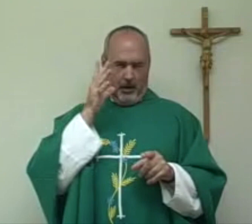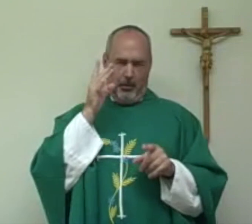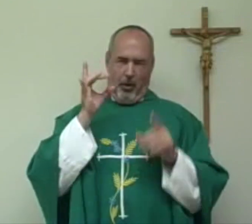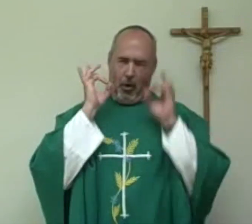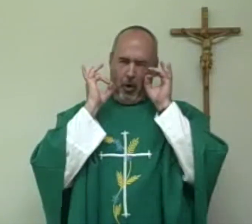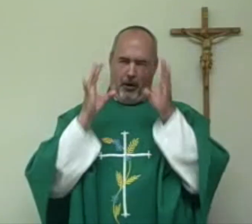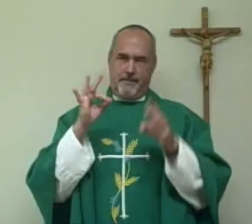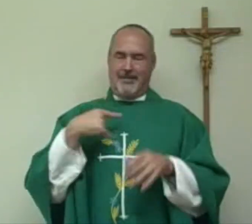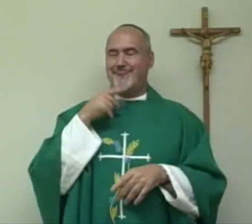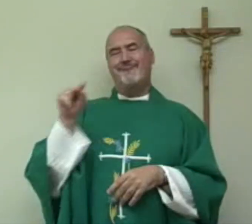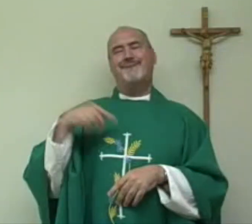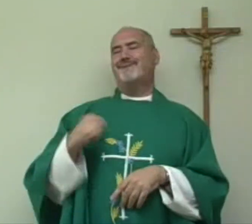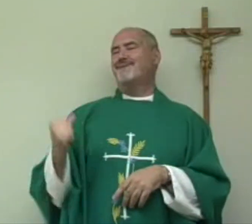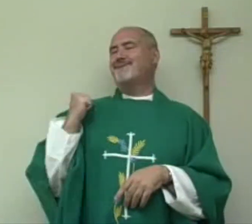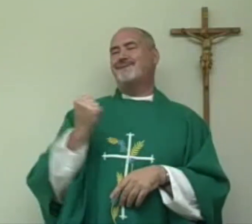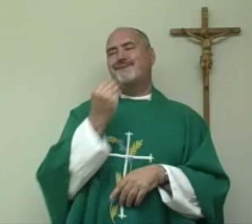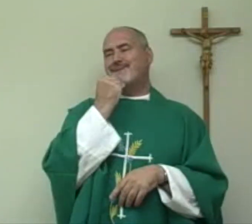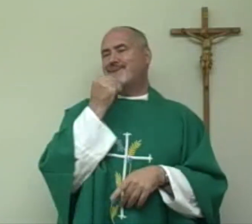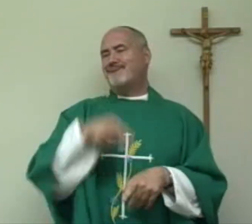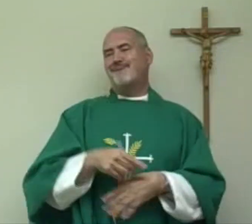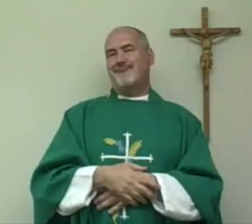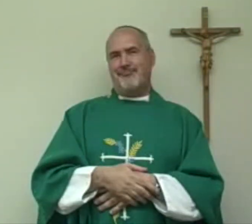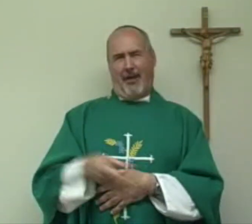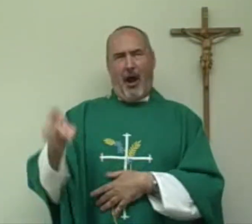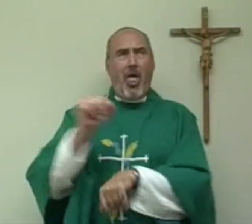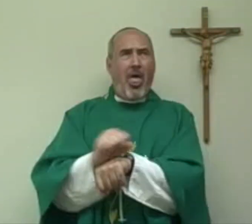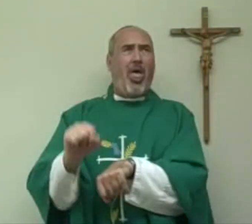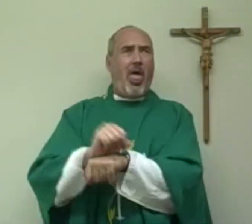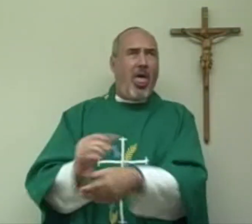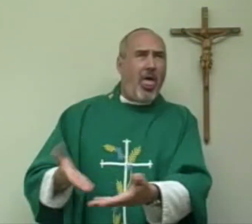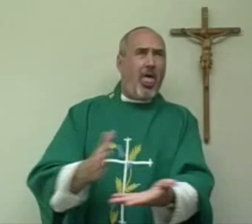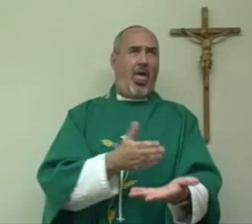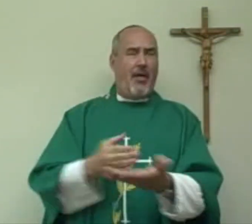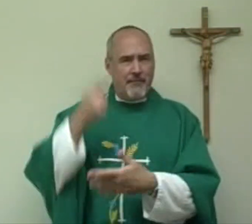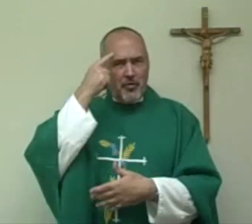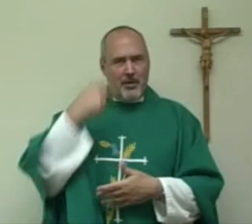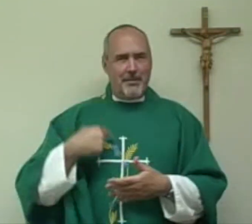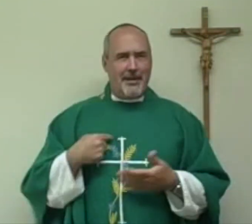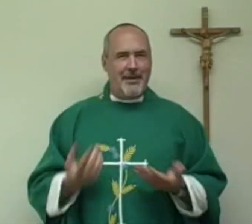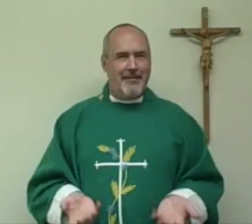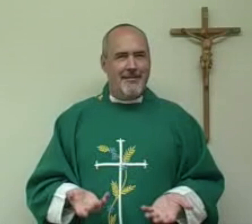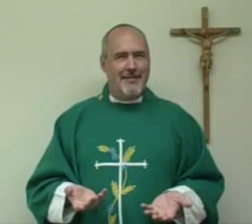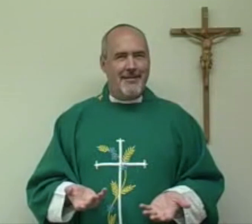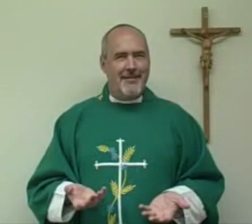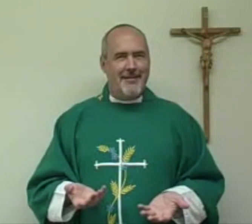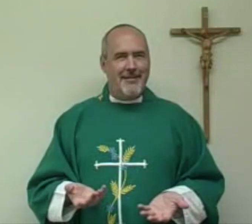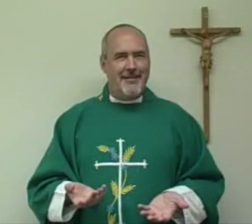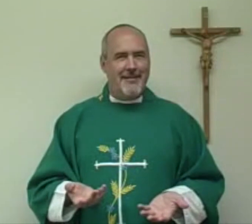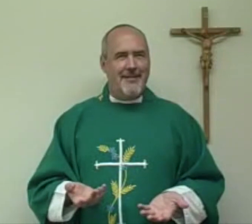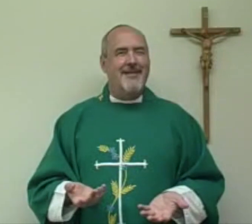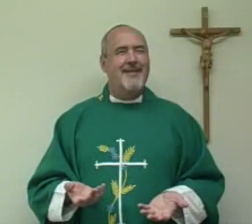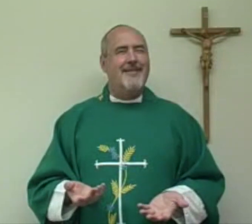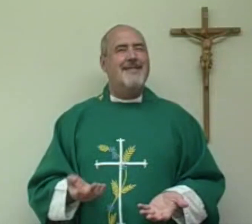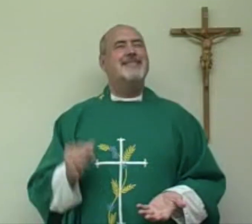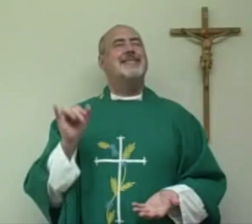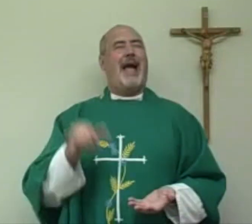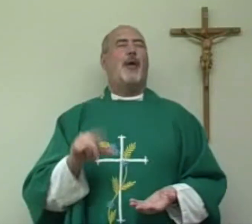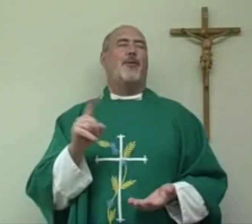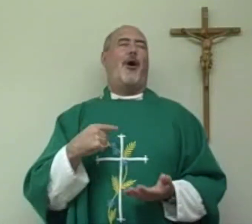meat. But do you think it's awful that I did that? And I should have said to them, no, I can't eat meat because